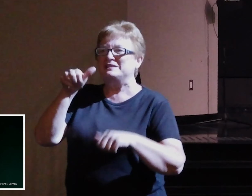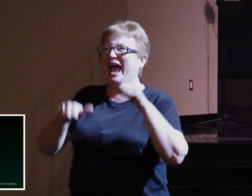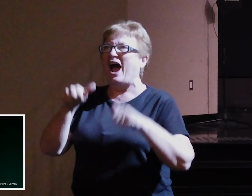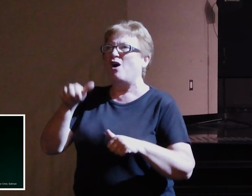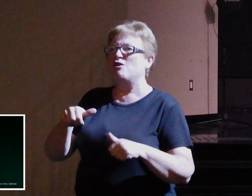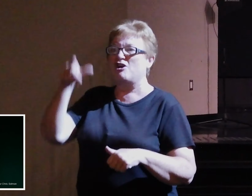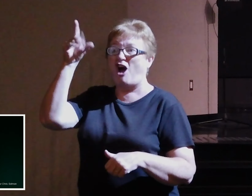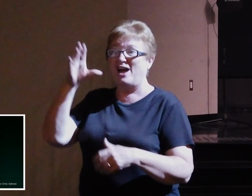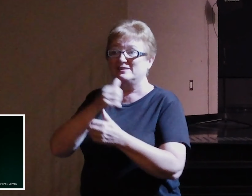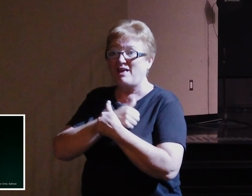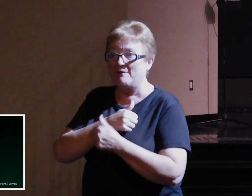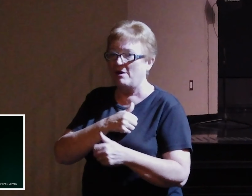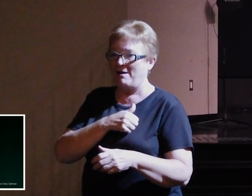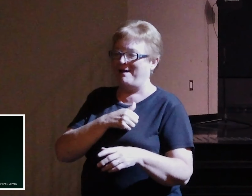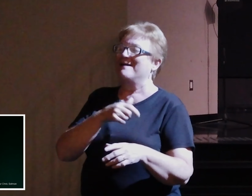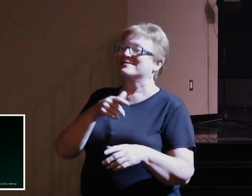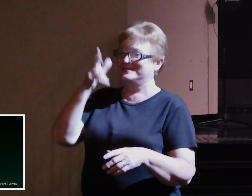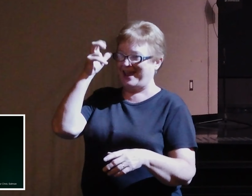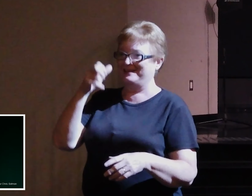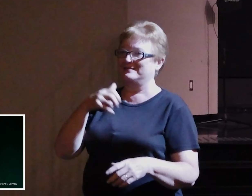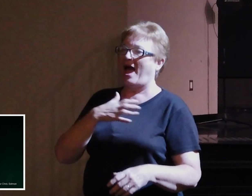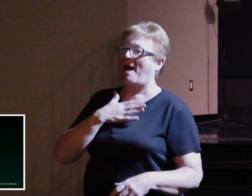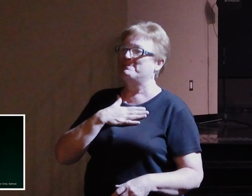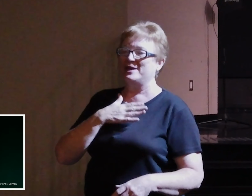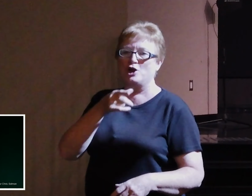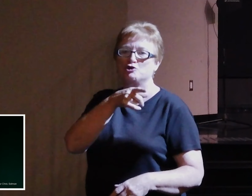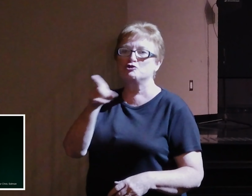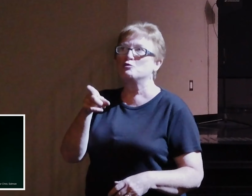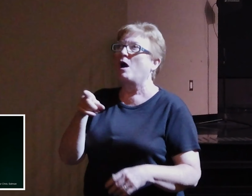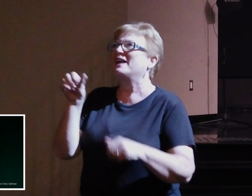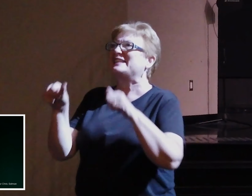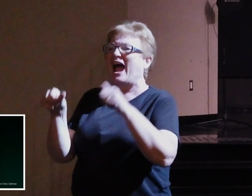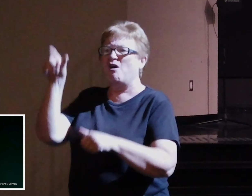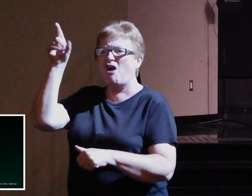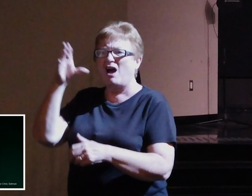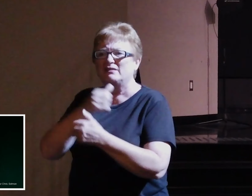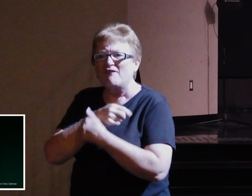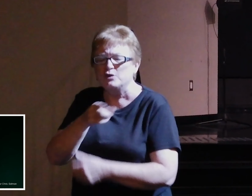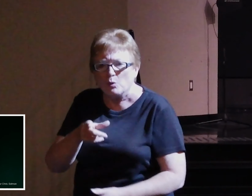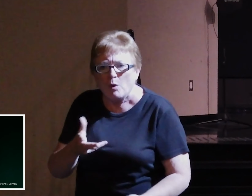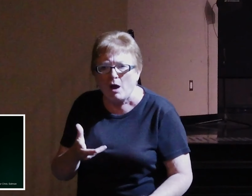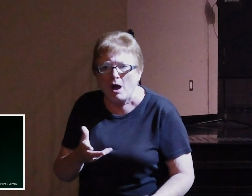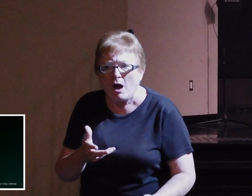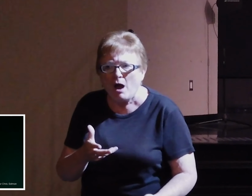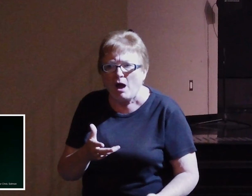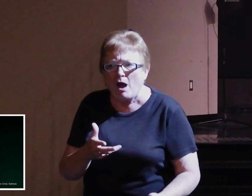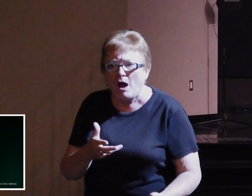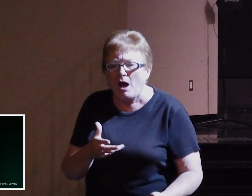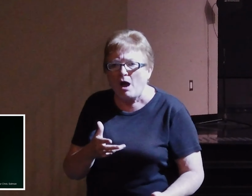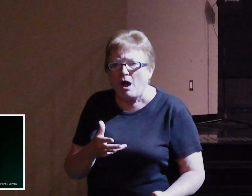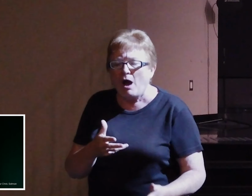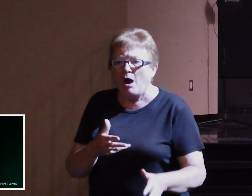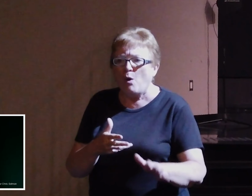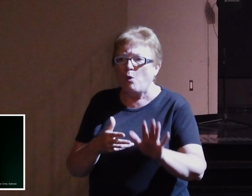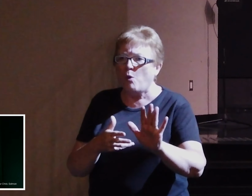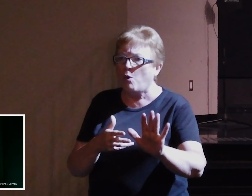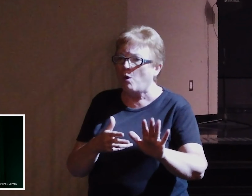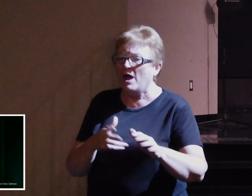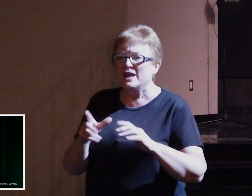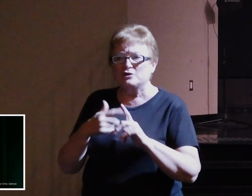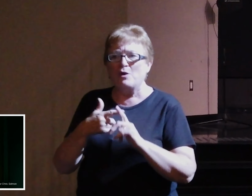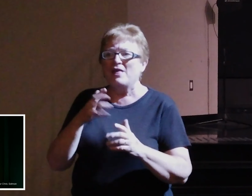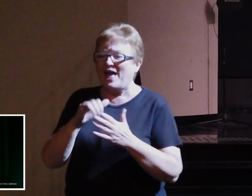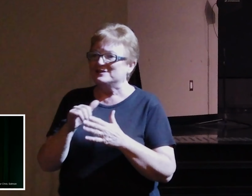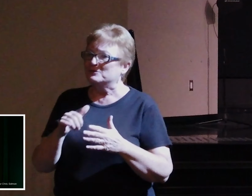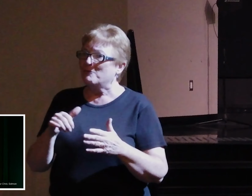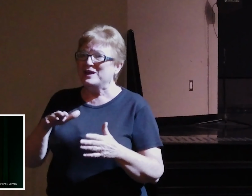then he's attacked the very core of our faith because it all comes back to the cross and what Jesus accomplished